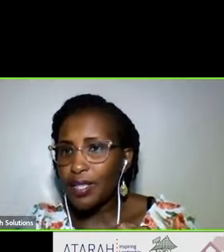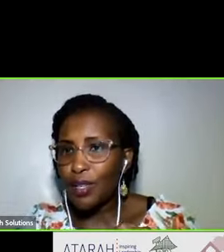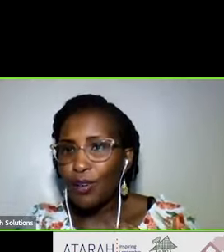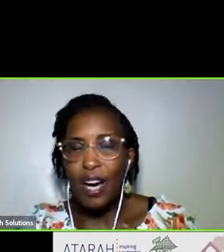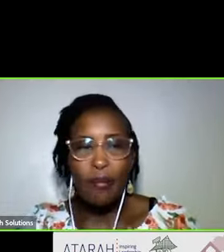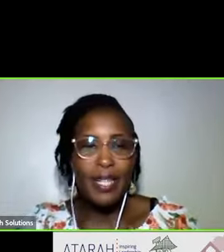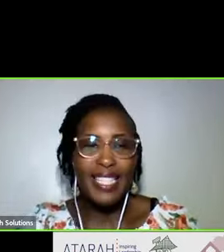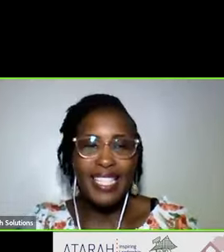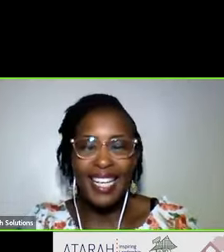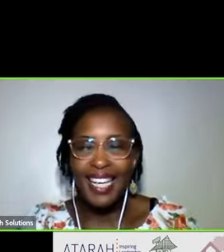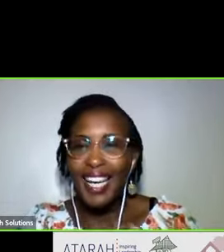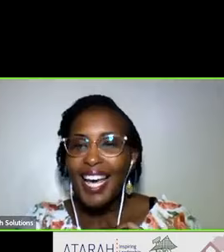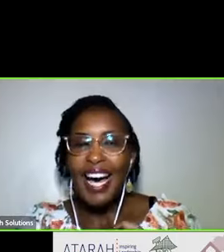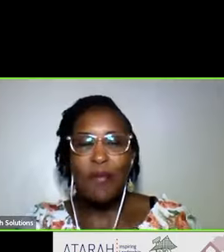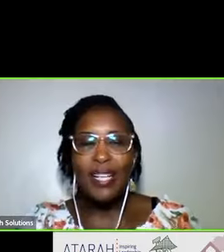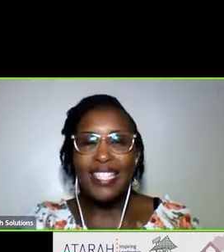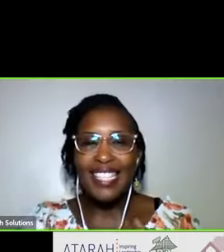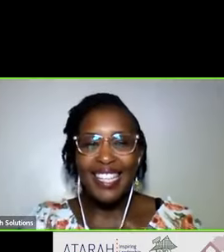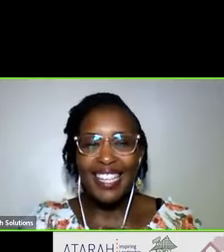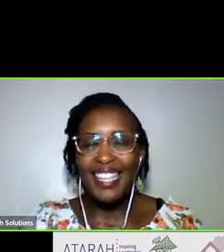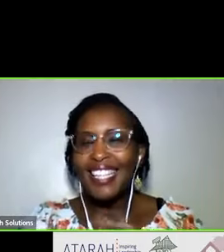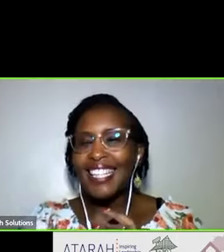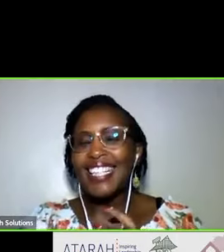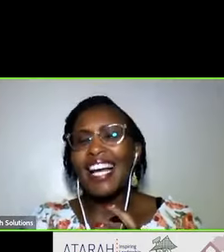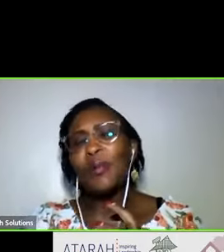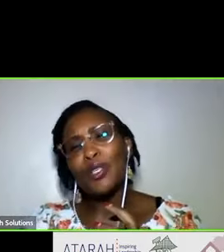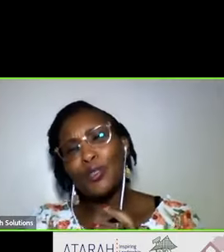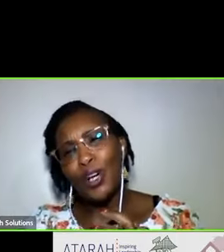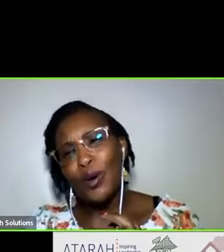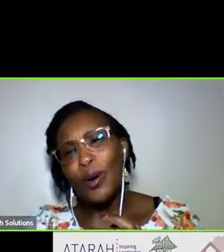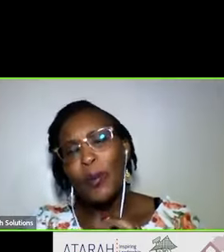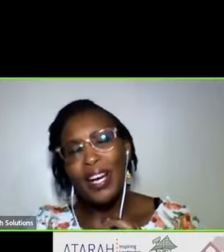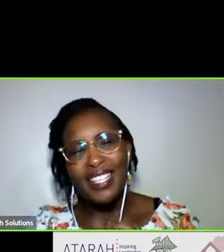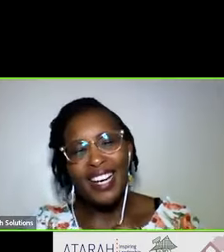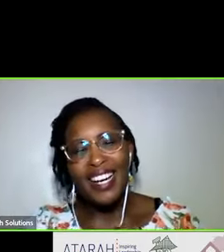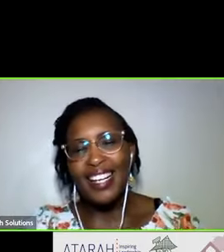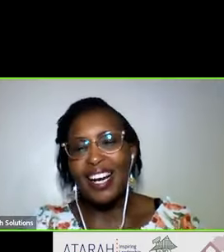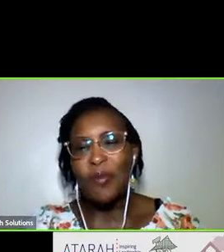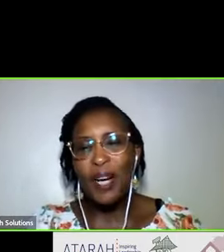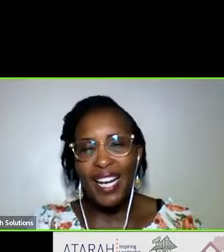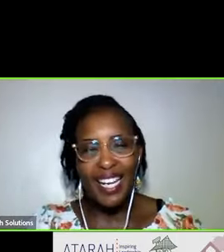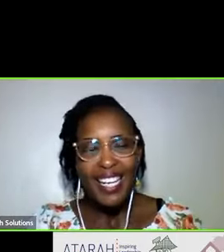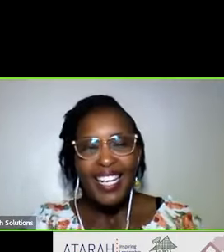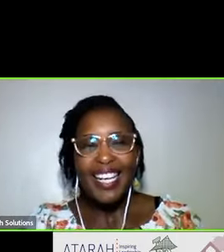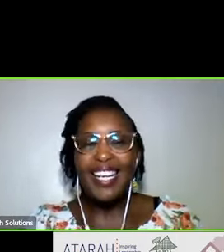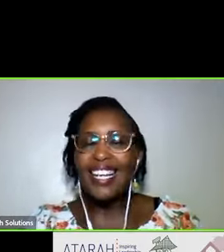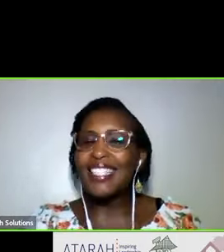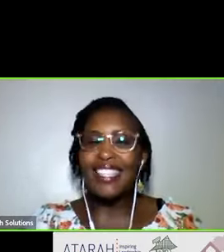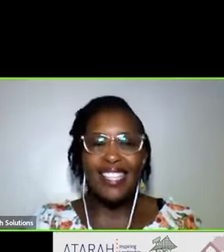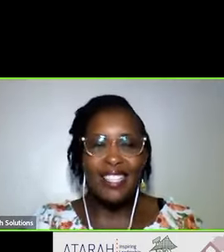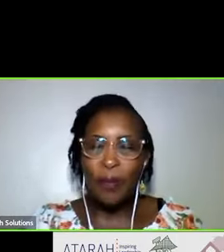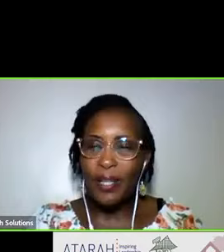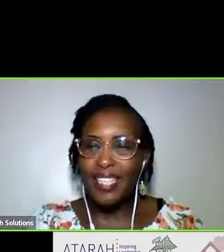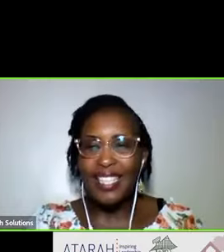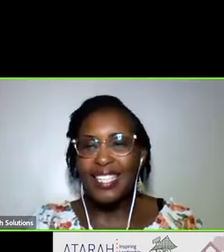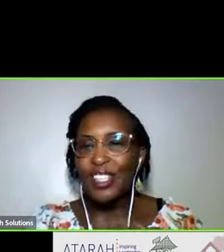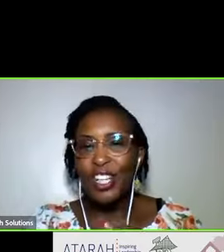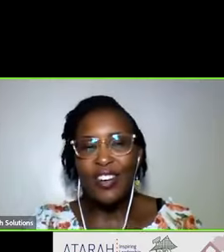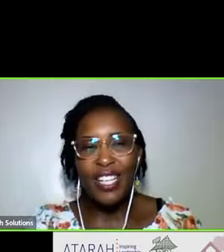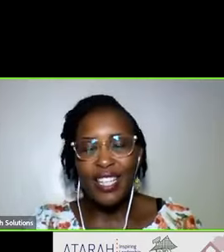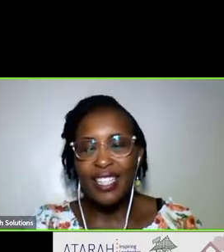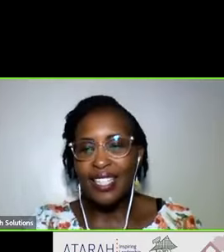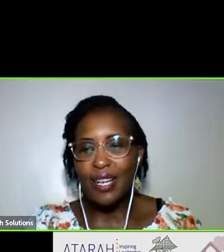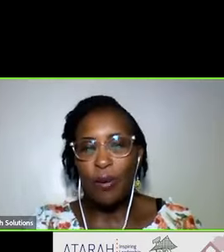the presence of Herbert Zake. Herbert Zake is, allow me to call you our partner in Kampala. He has really supported us